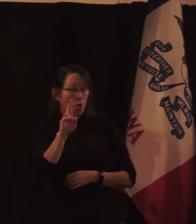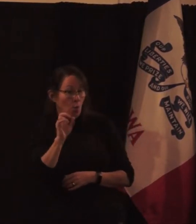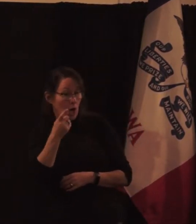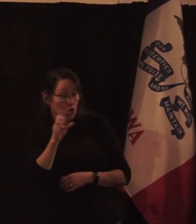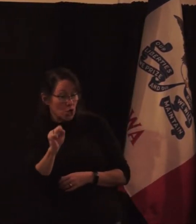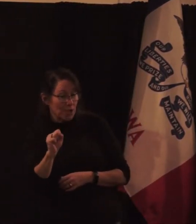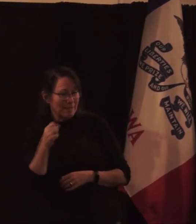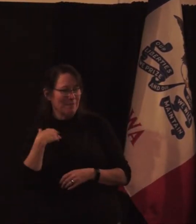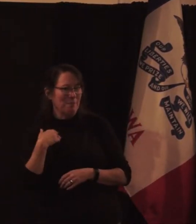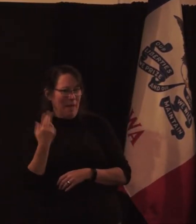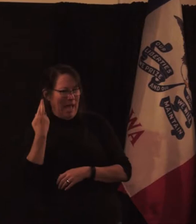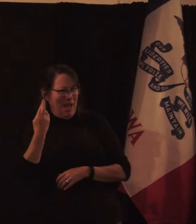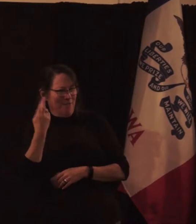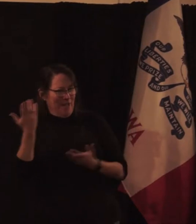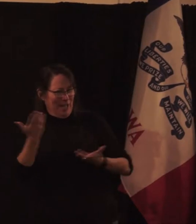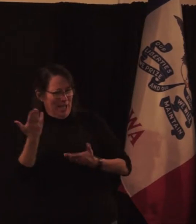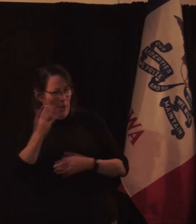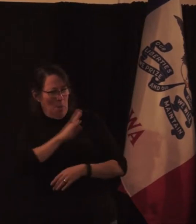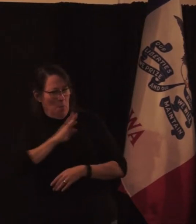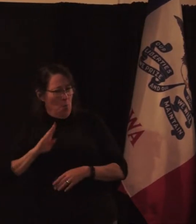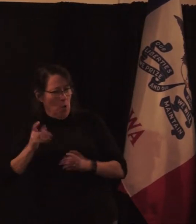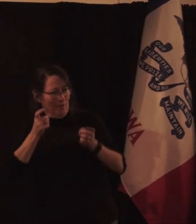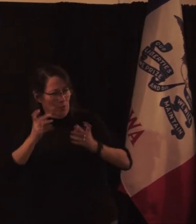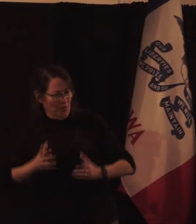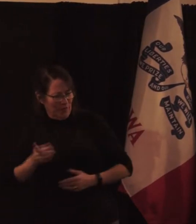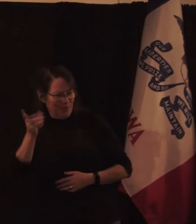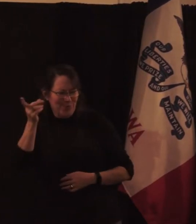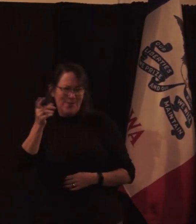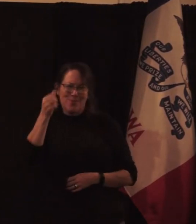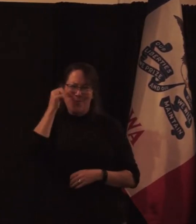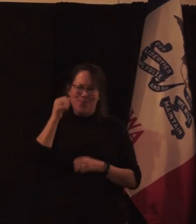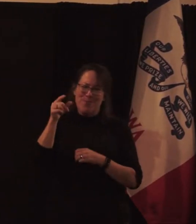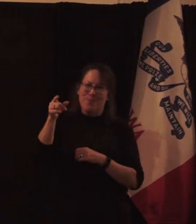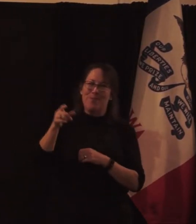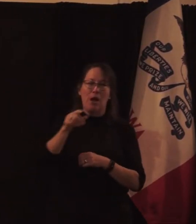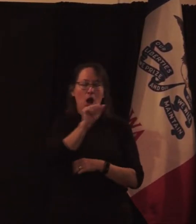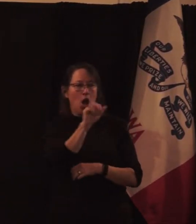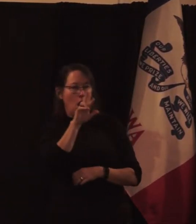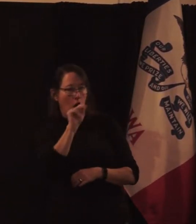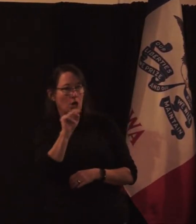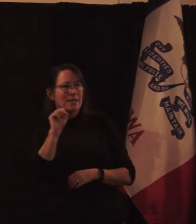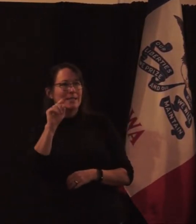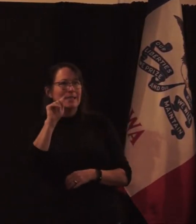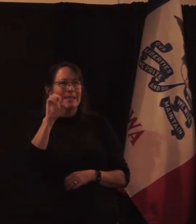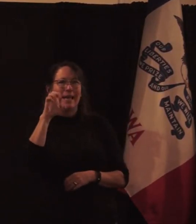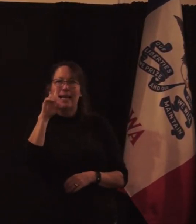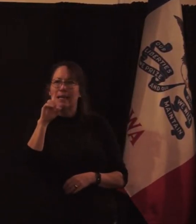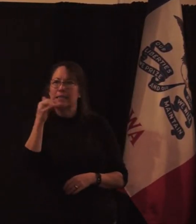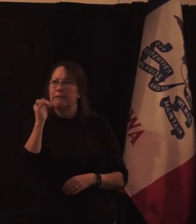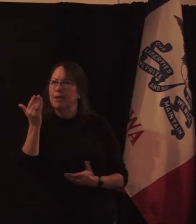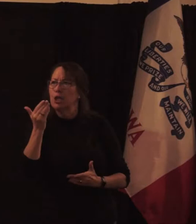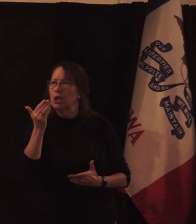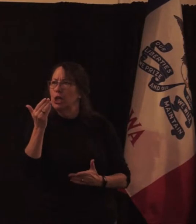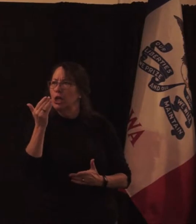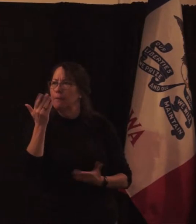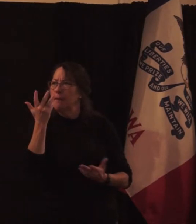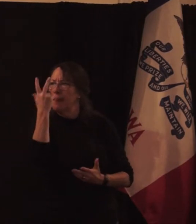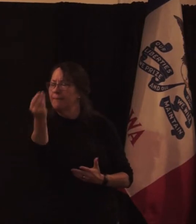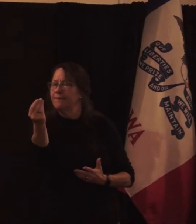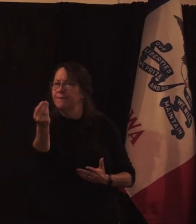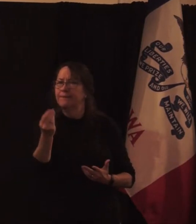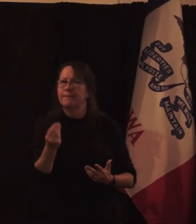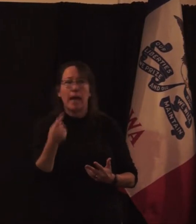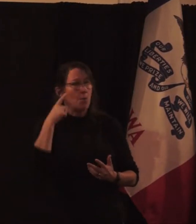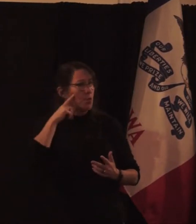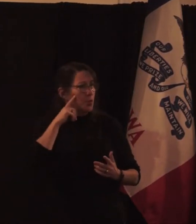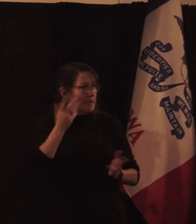my longtime friend here on the Board of Supervisors. Art stayed. Is Art still here? I didn't see him, but